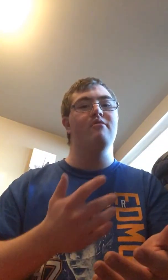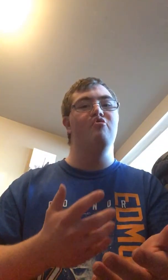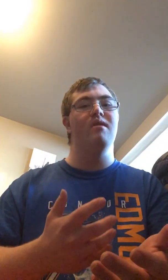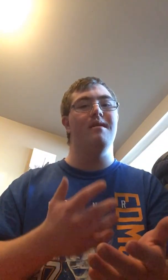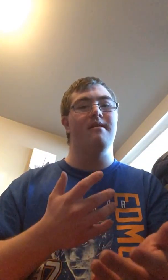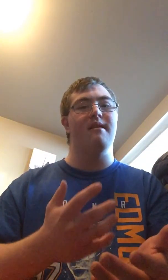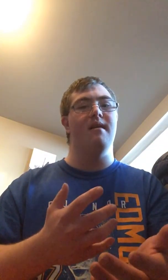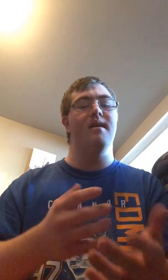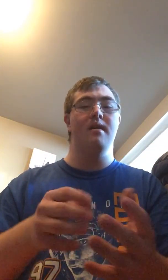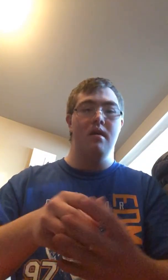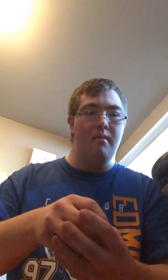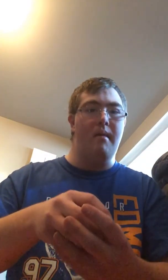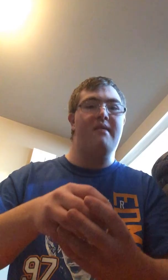inside makes it expand,